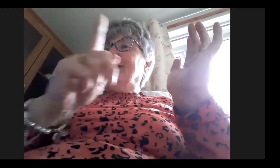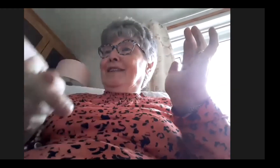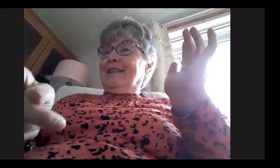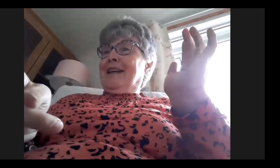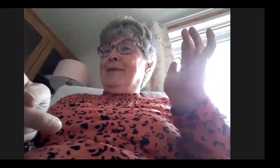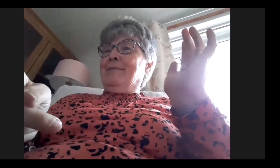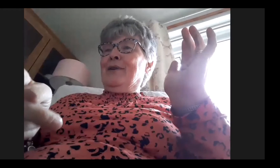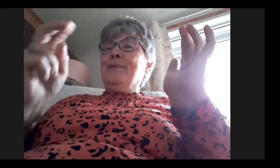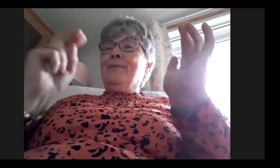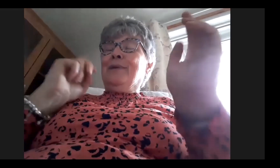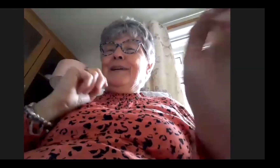Name you?